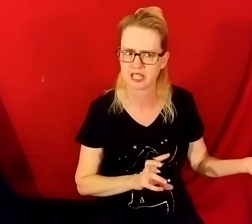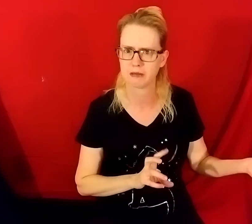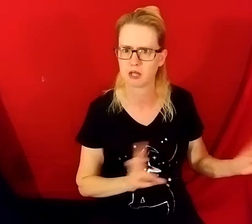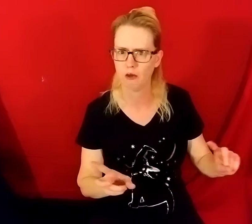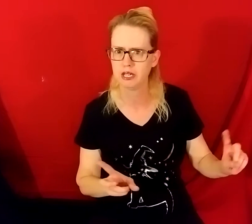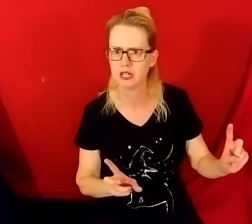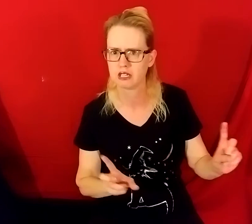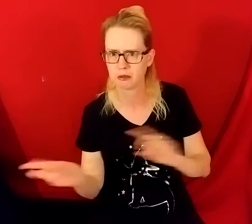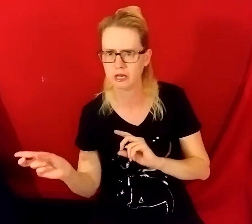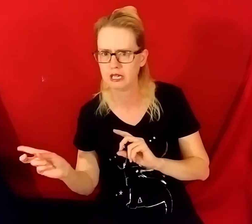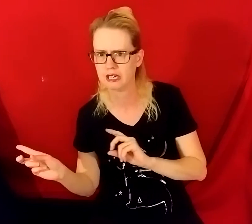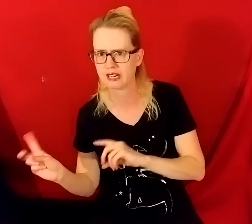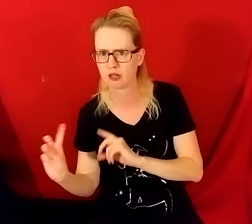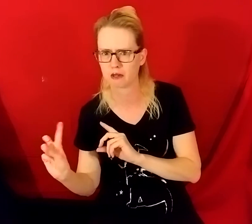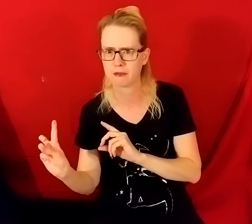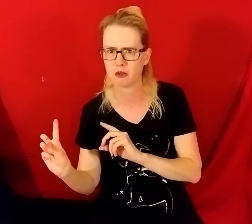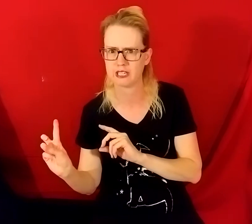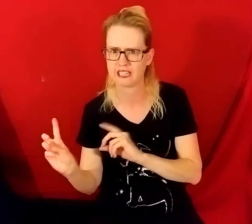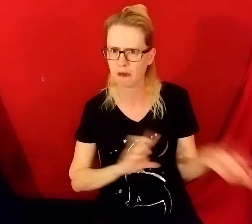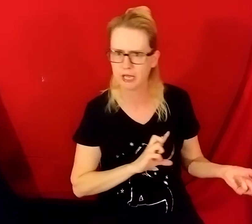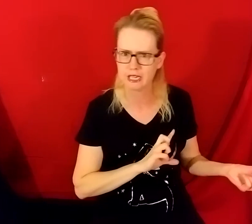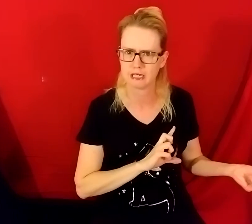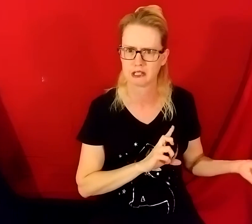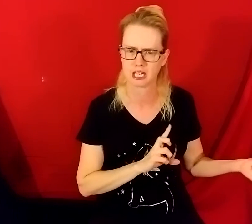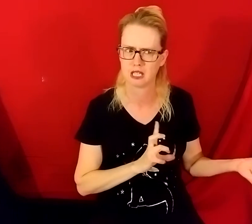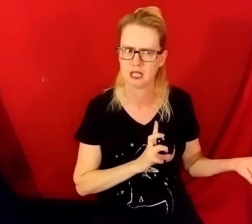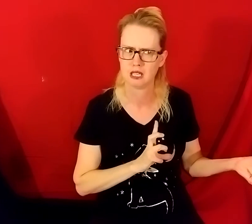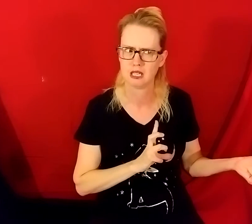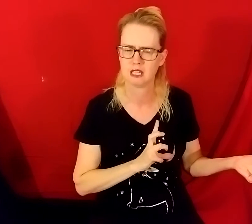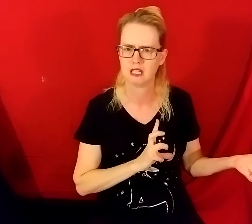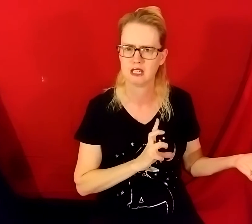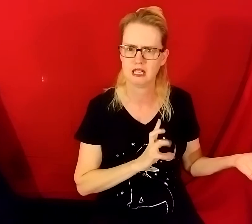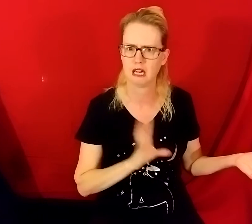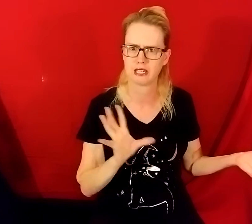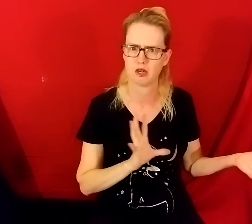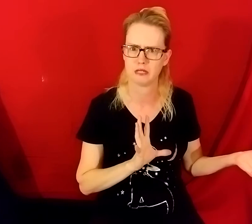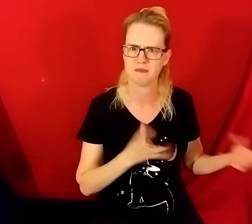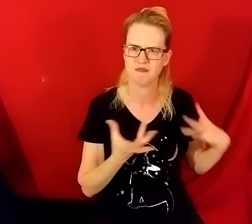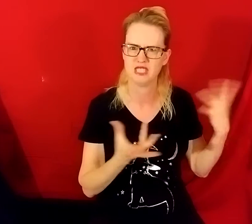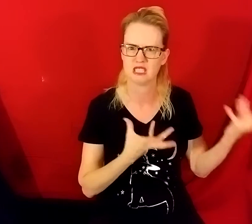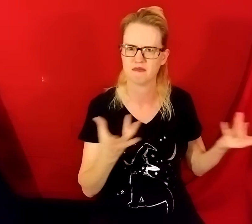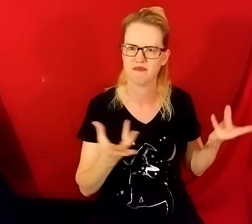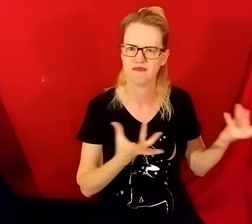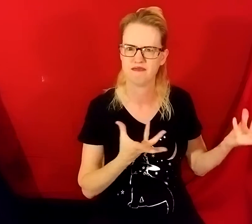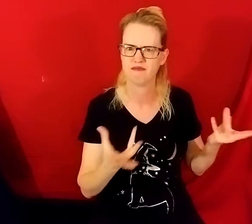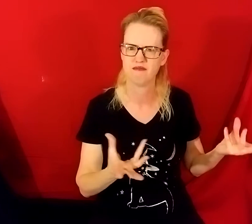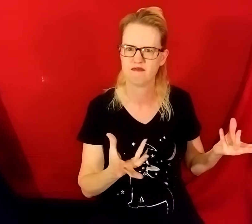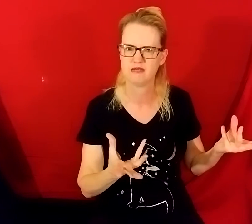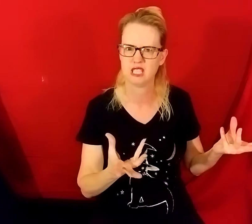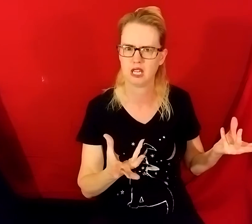going this way? And you're going to go keep going that way? And it's like, you I don't want to give all the way, you know, uh,